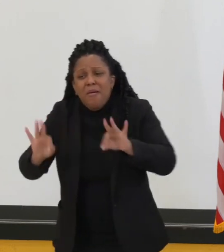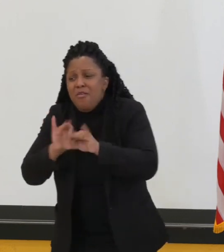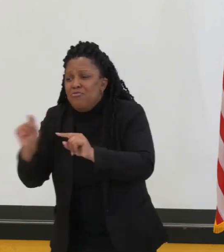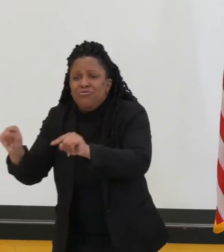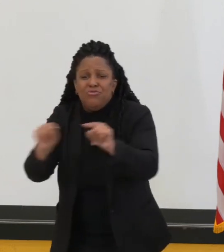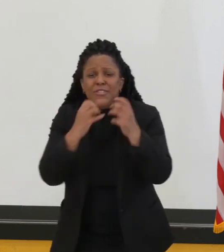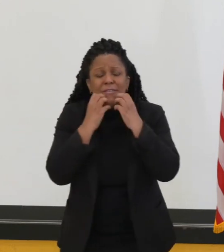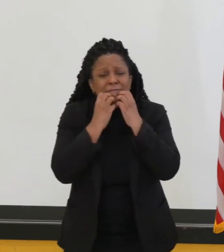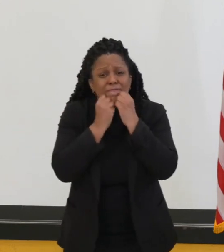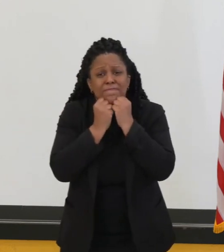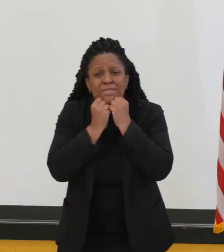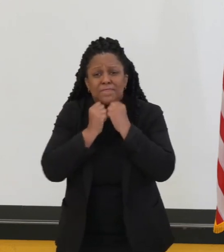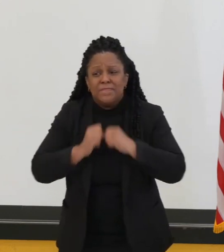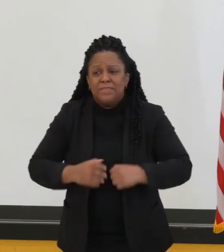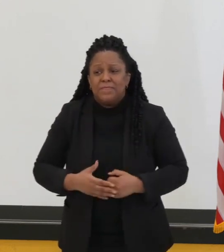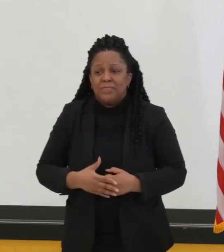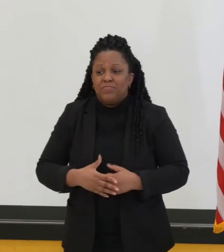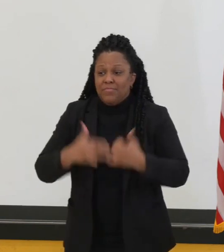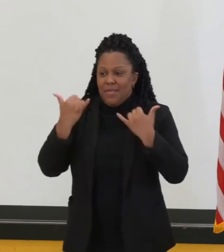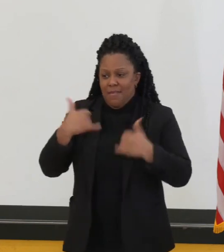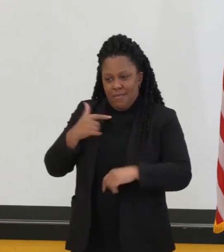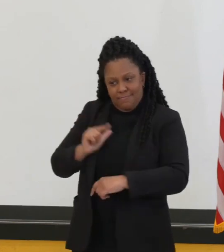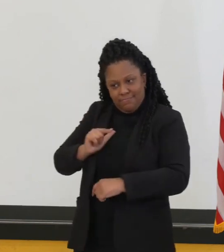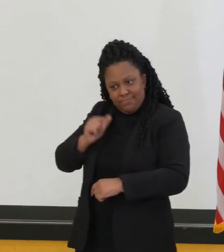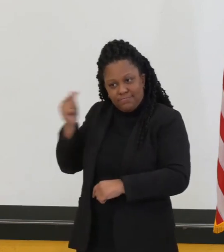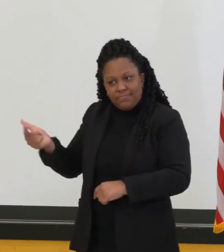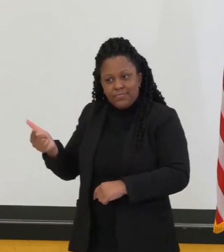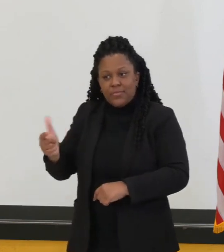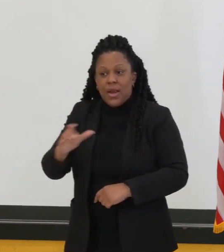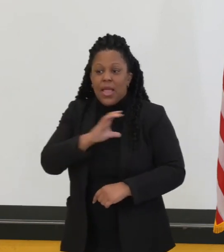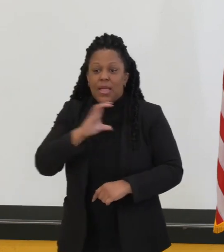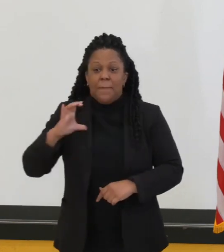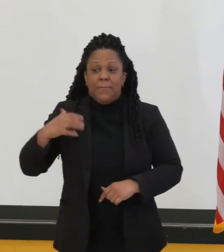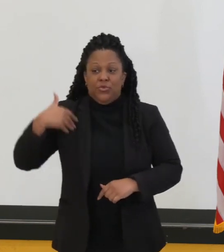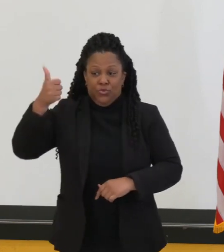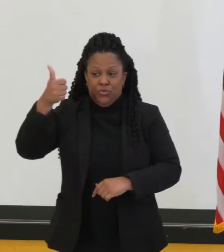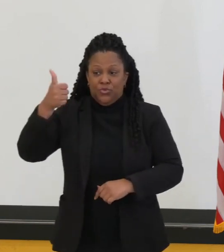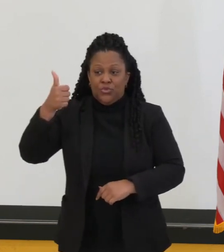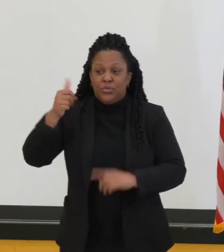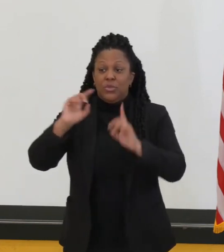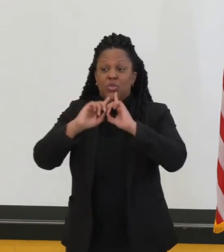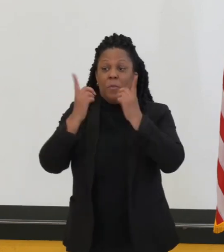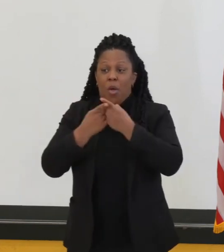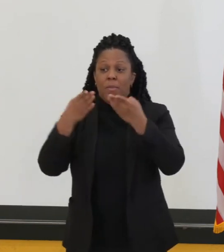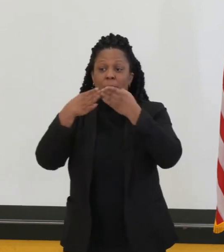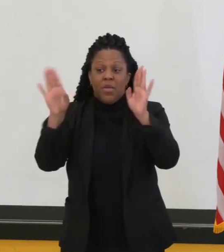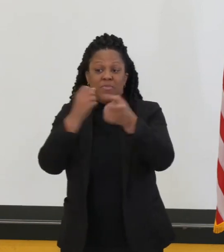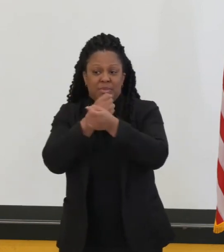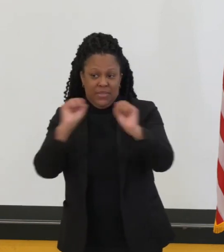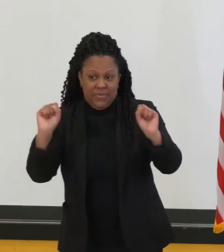on this, and I'll turn it to the commissioner of the Department of Public Safety, John Harrington, to start us out.